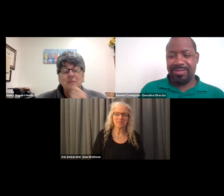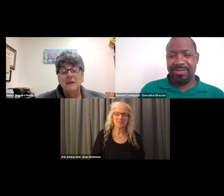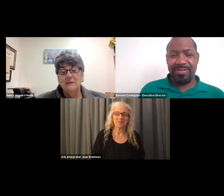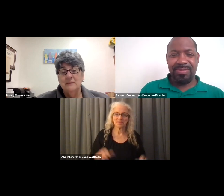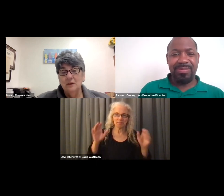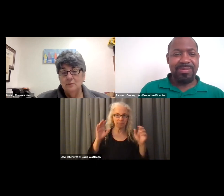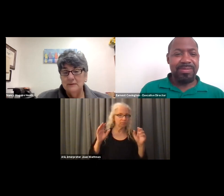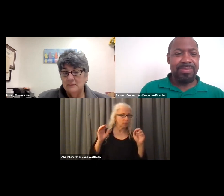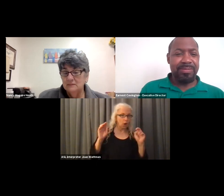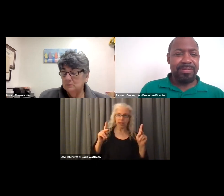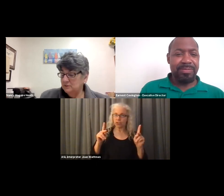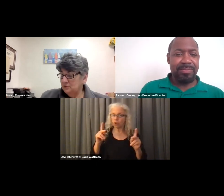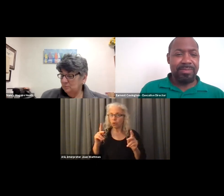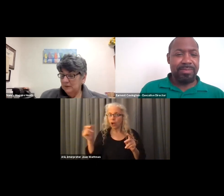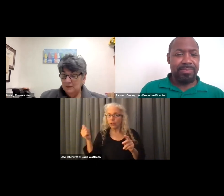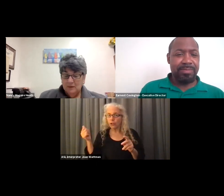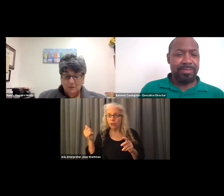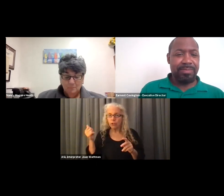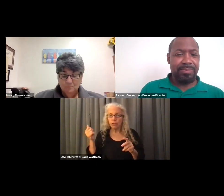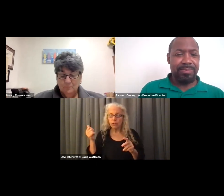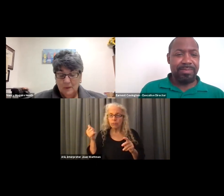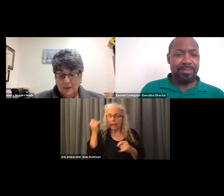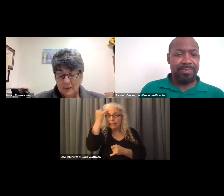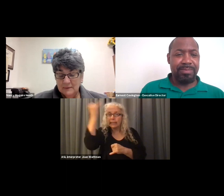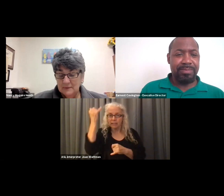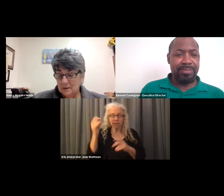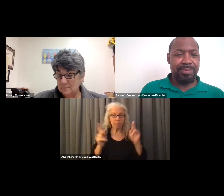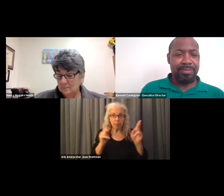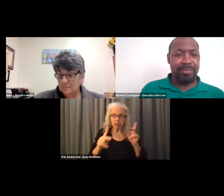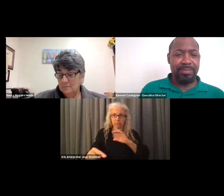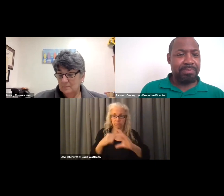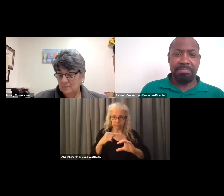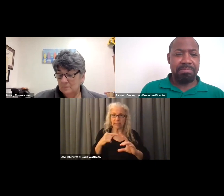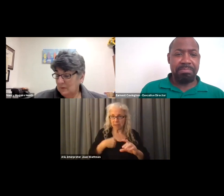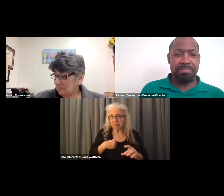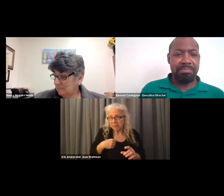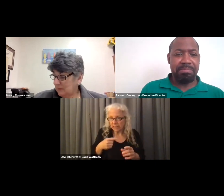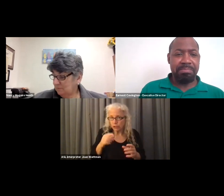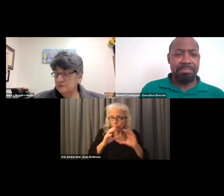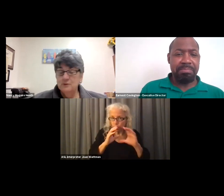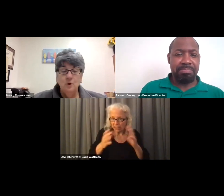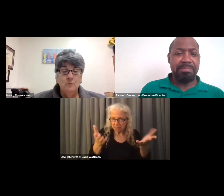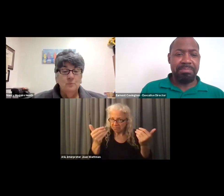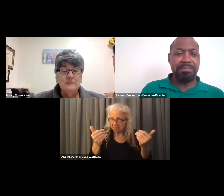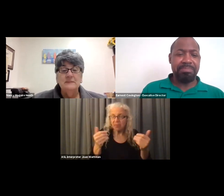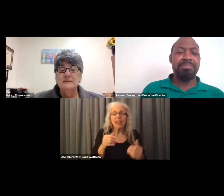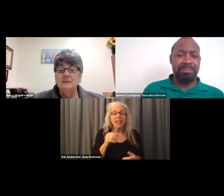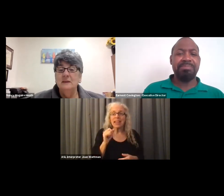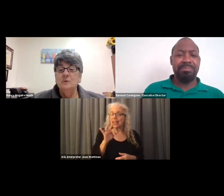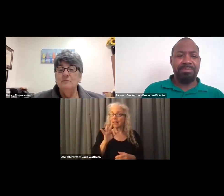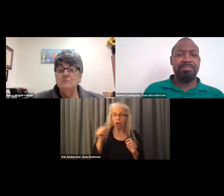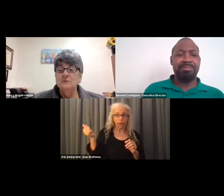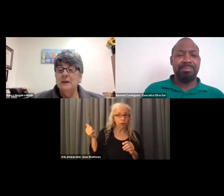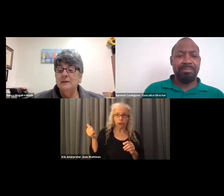Okay, if anybody has any other ideas, please shoot me an email. And if there's no new business, I